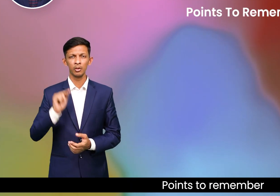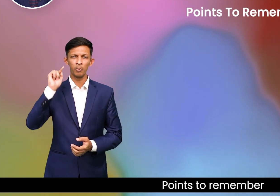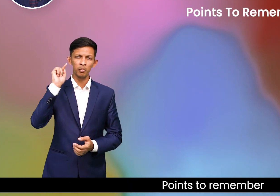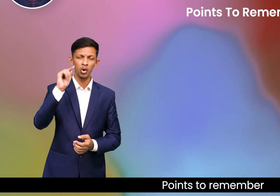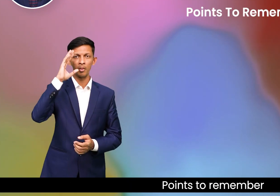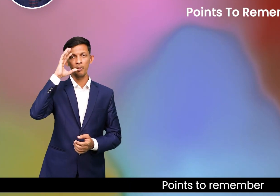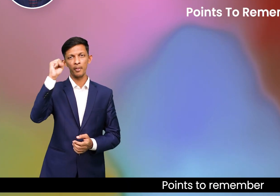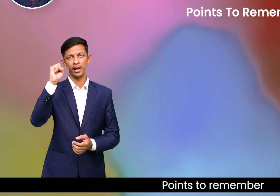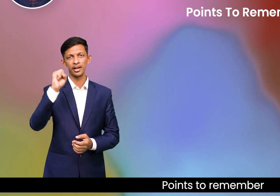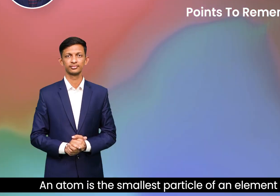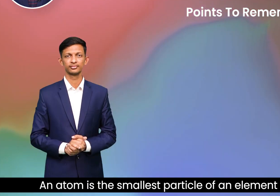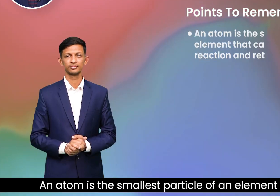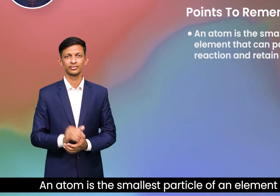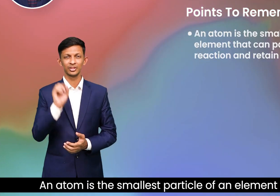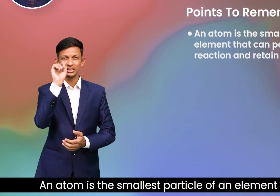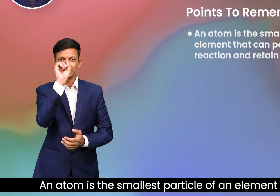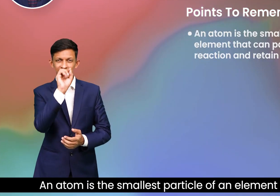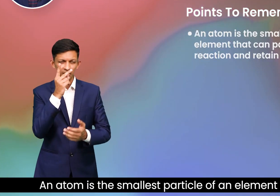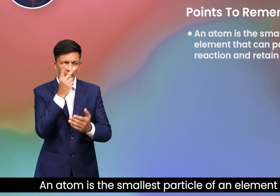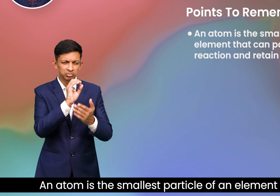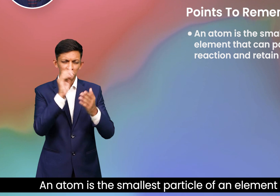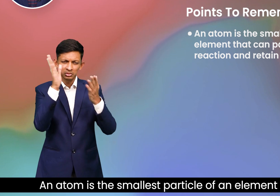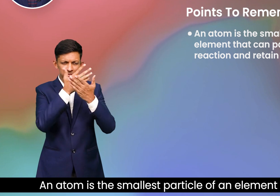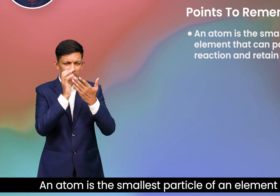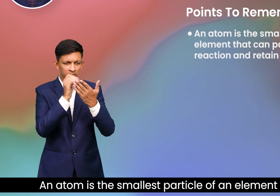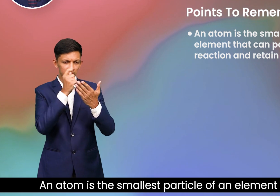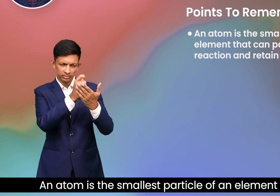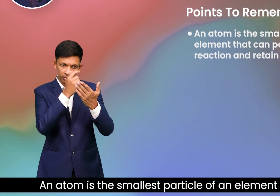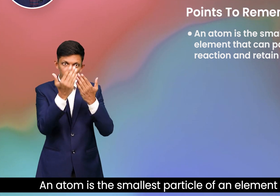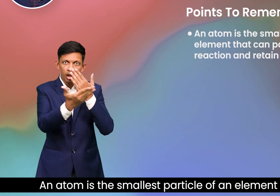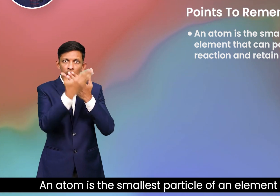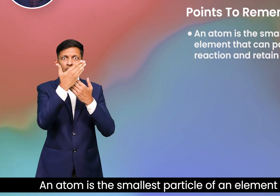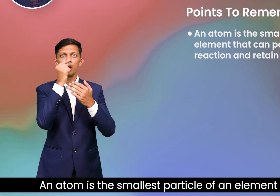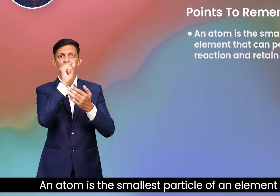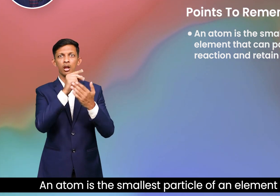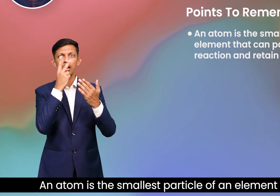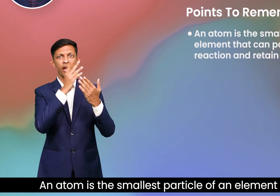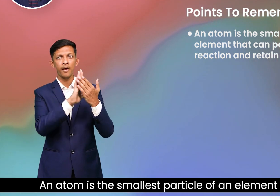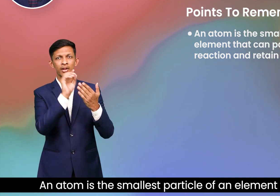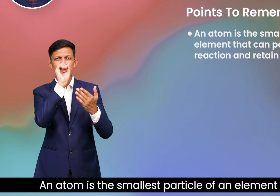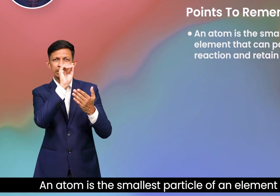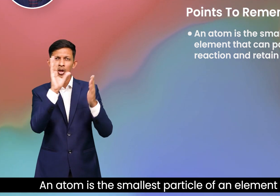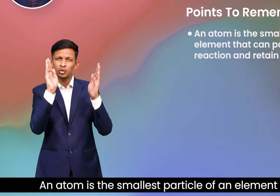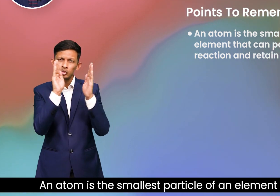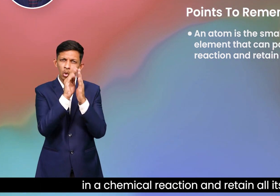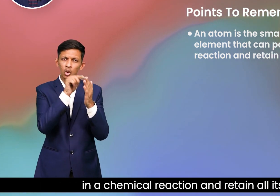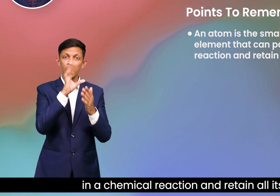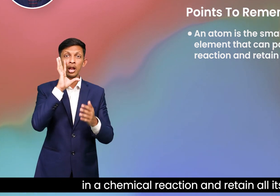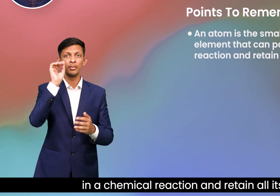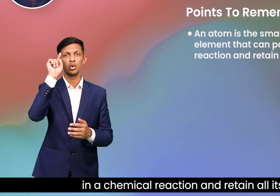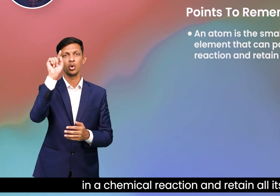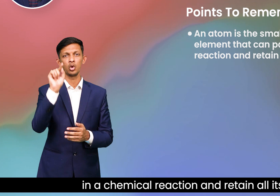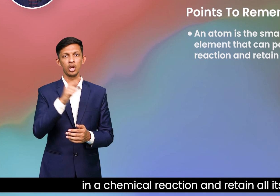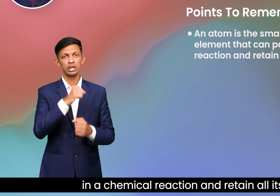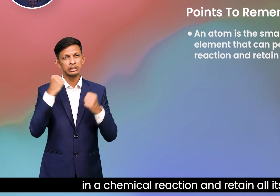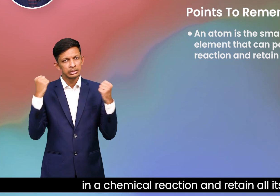Points to remember. An atom is the smallest particle of an element that can participate in a